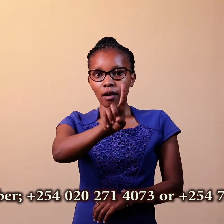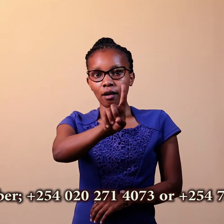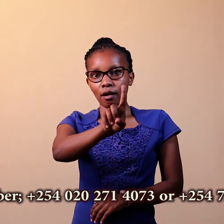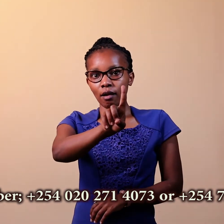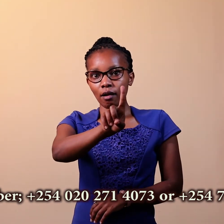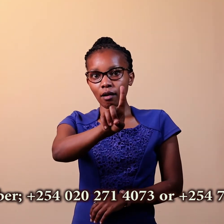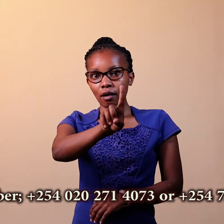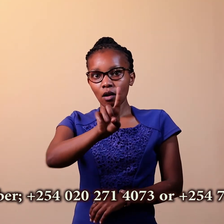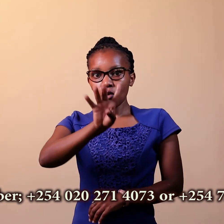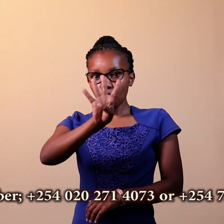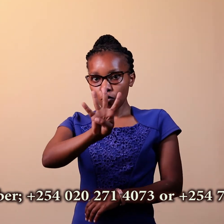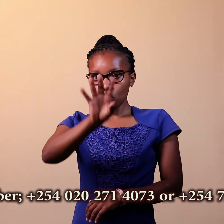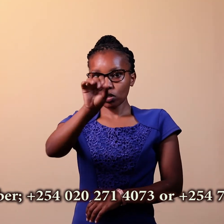4 0. 7 3.